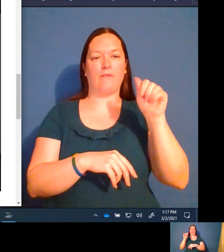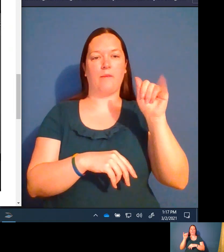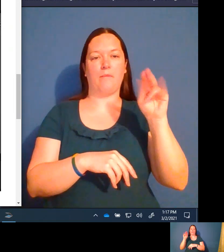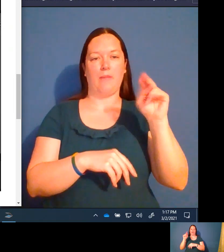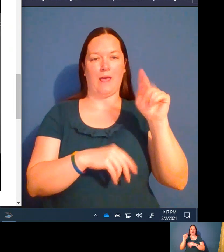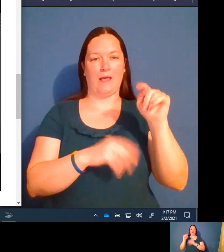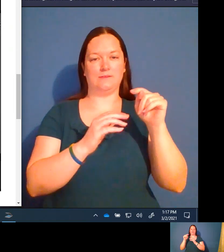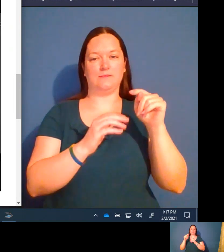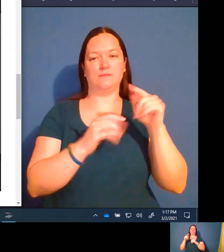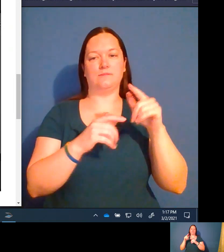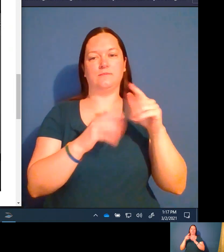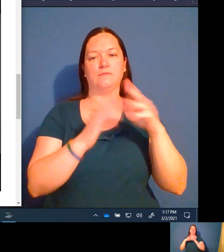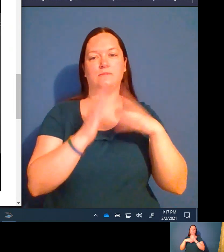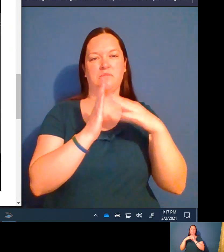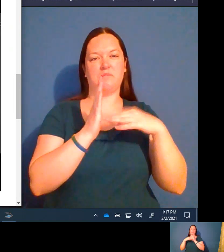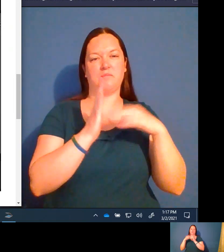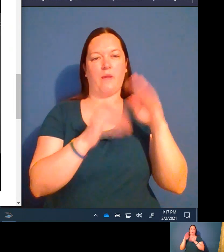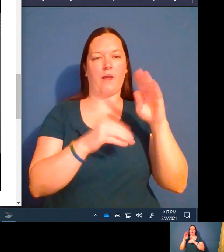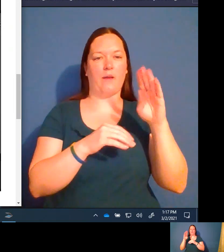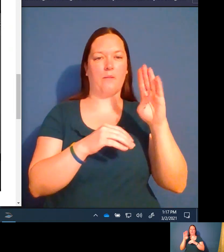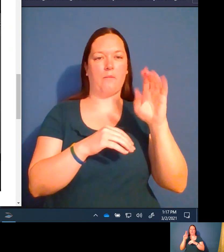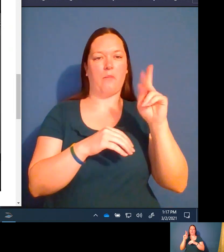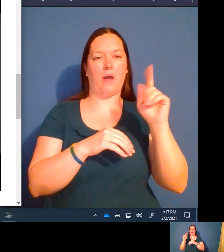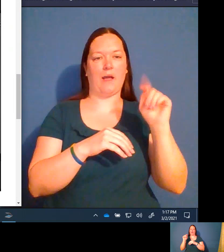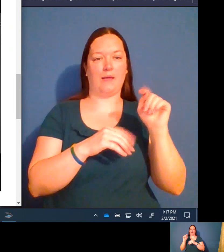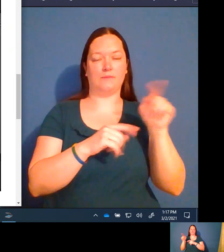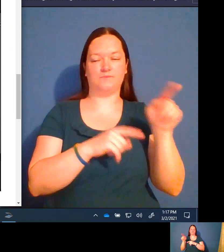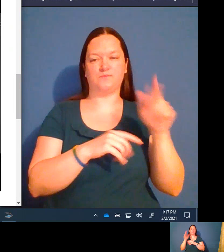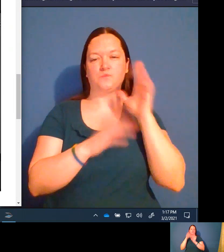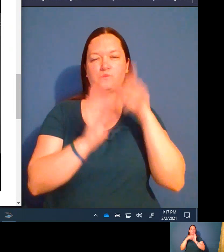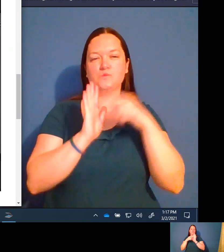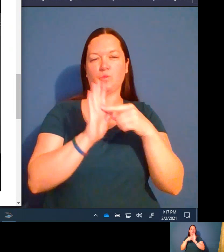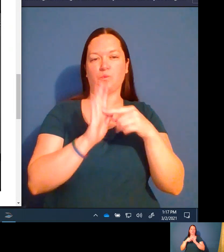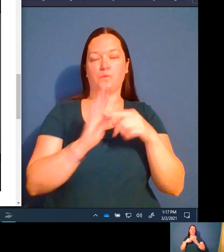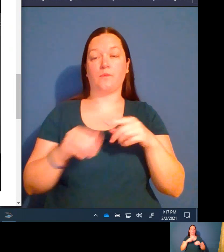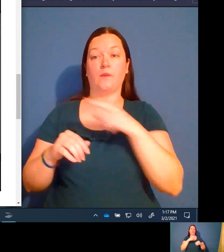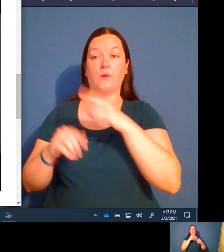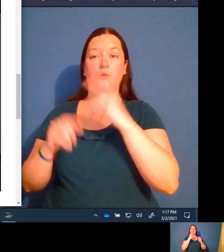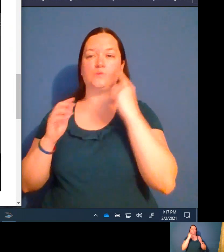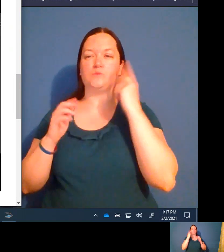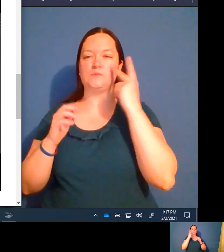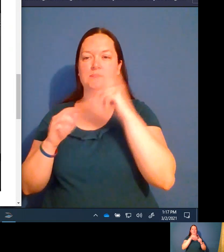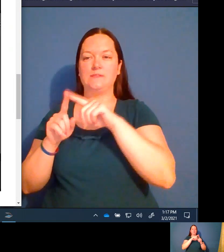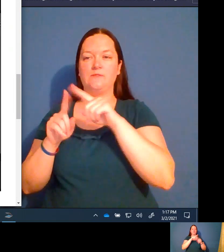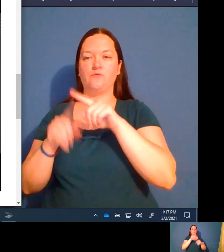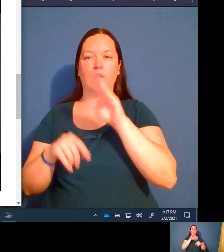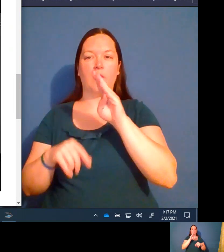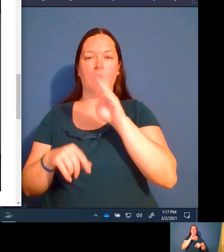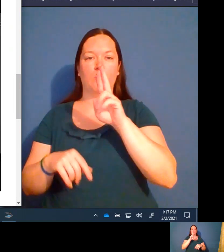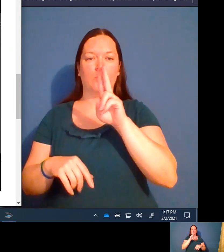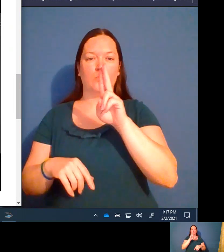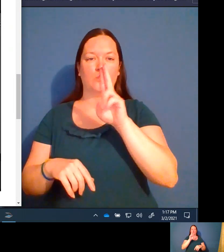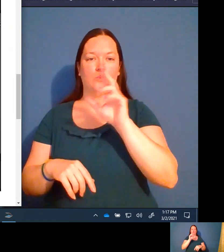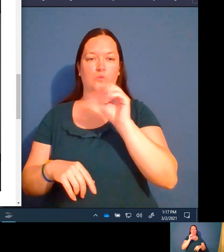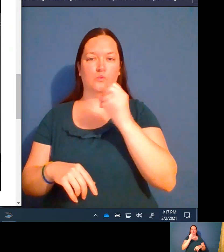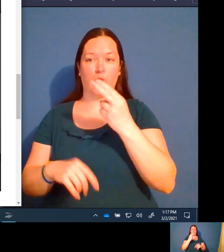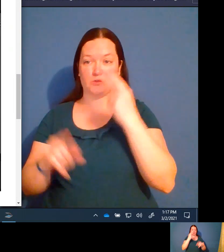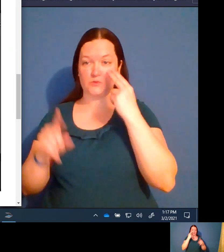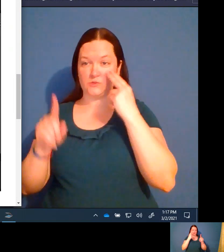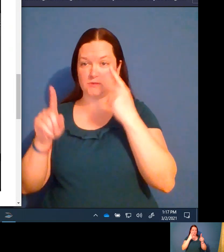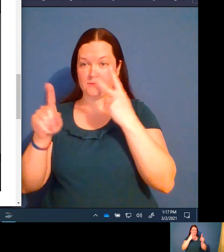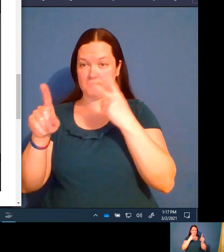so let's go ahead and get started. First, what I want to do is I want to show you the difference between the brushes. Okay, so if I right click